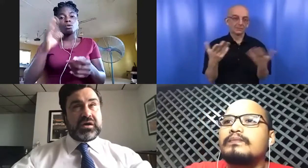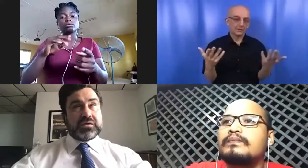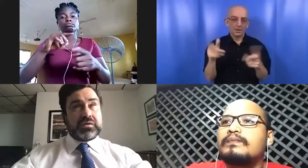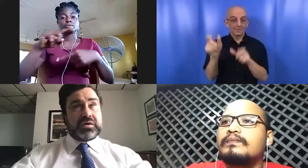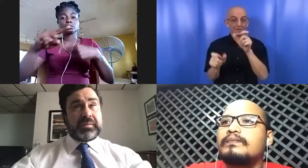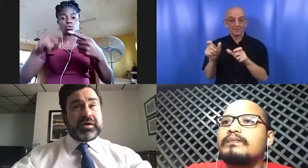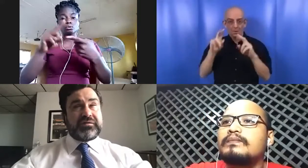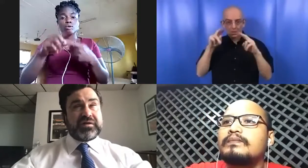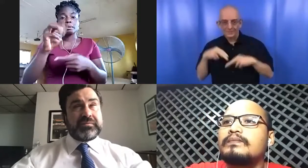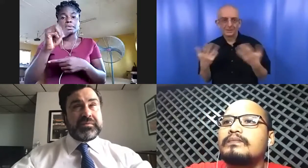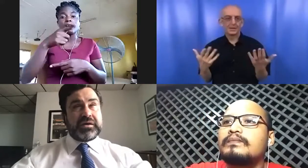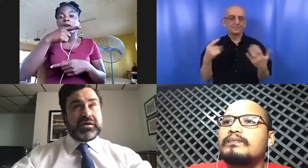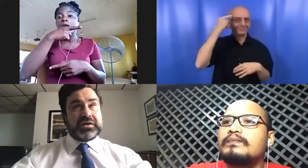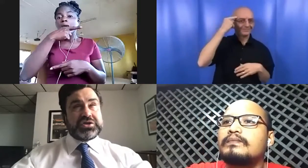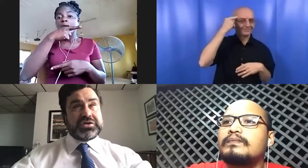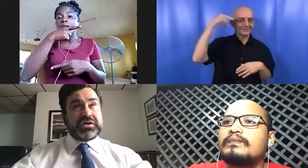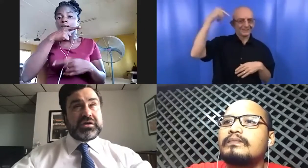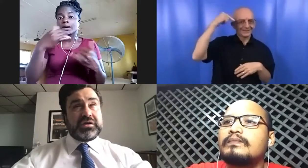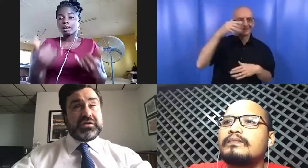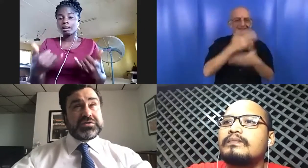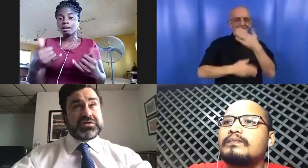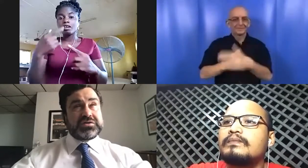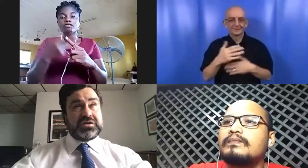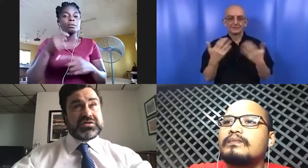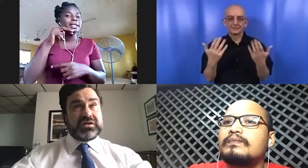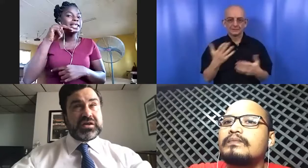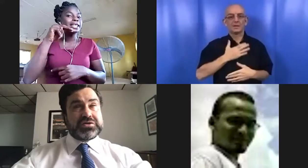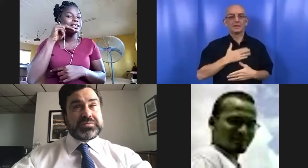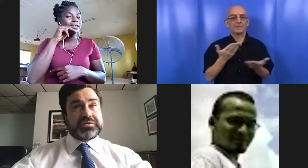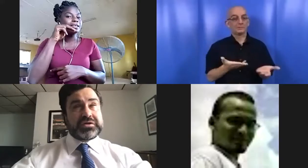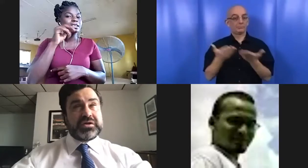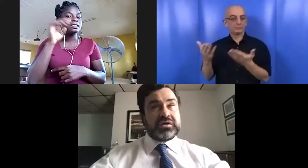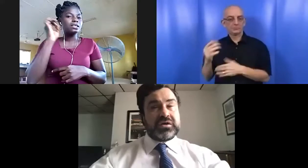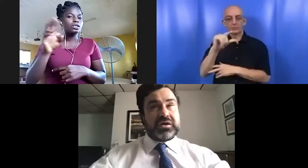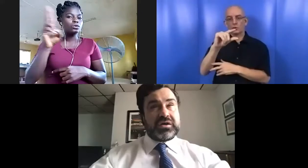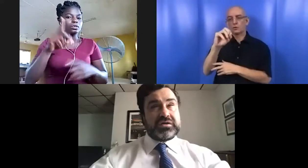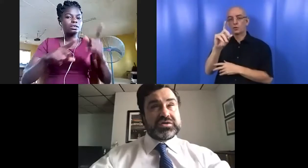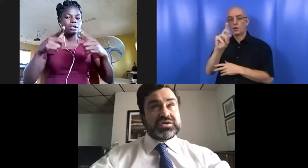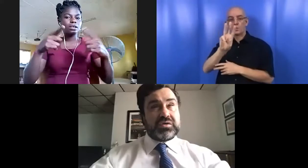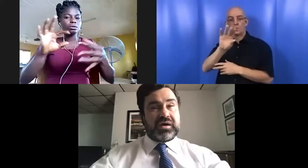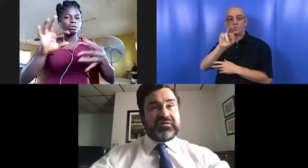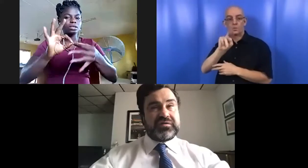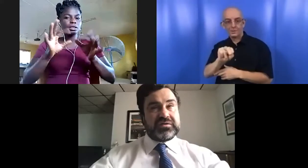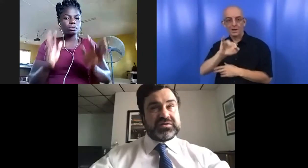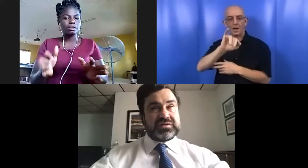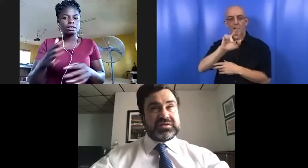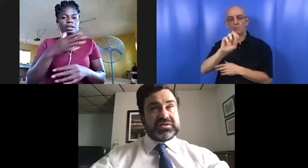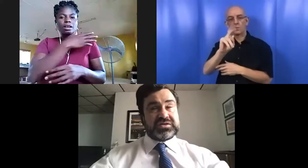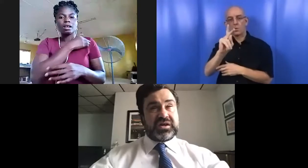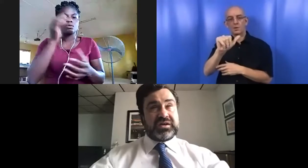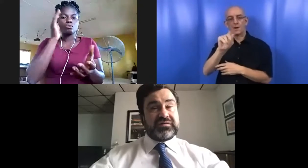Godwin Aro Kappa from Nigeria. He uses a sign language interpreter and his wife